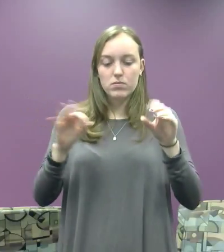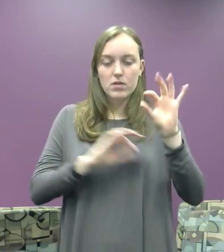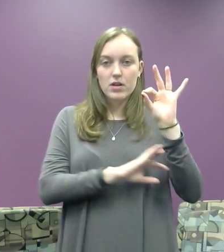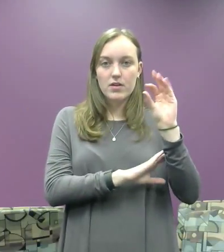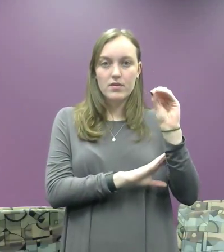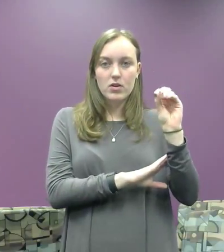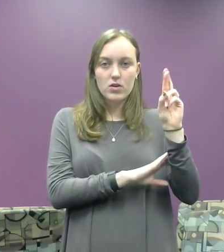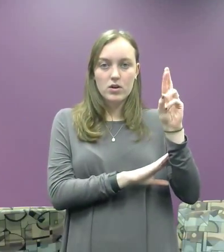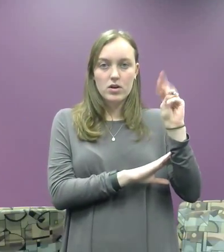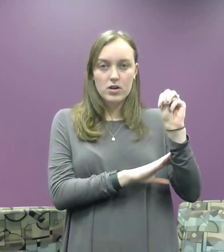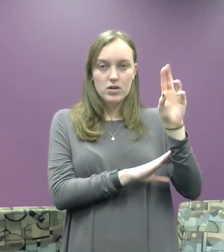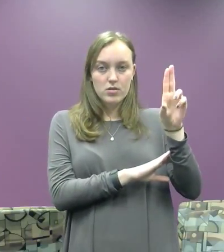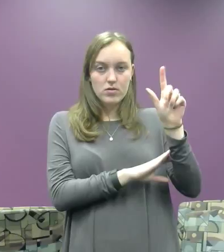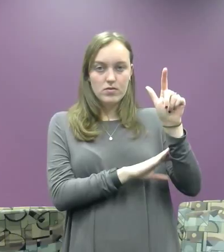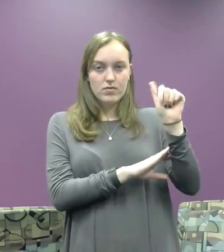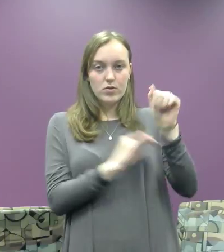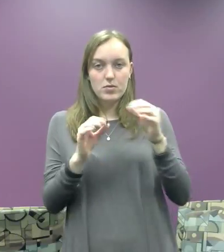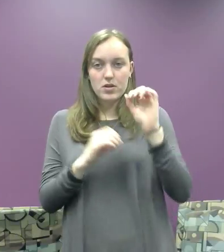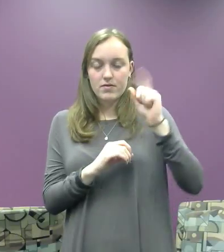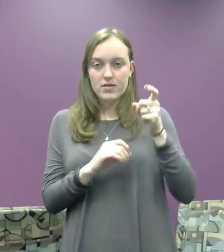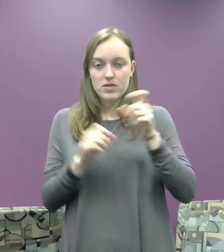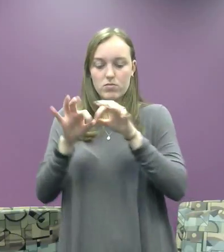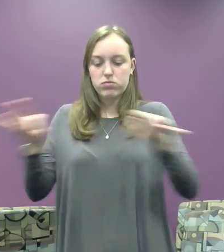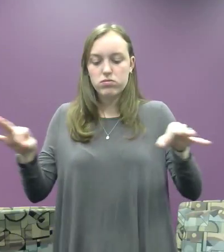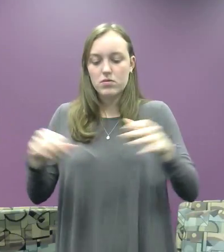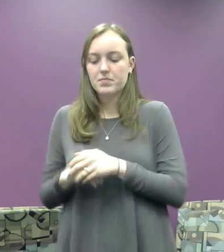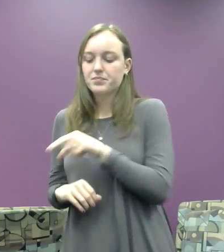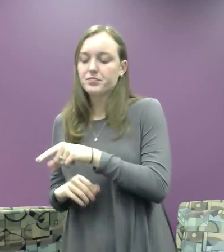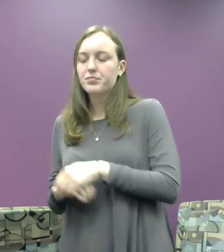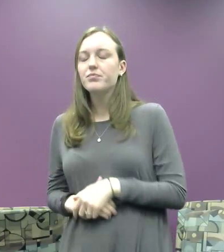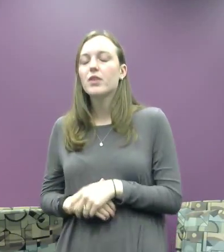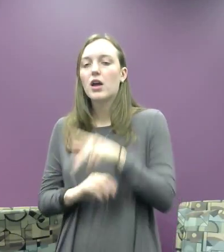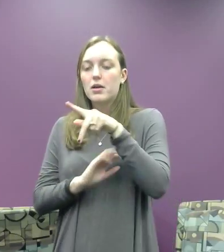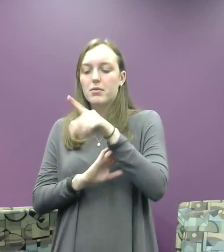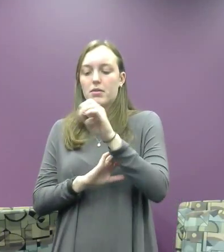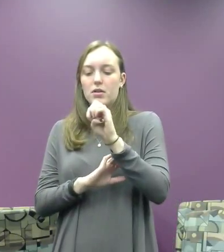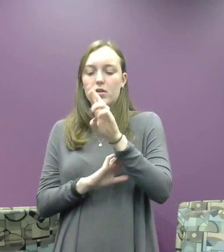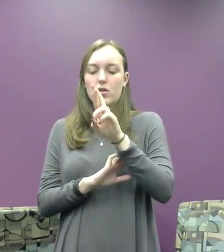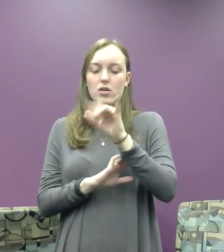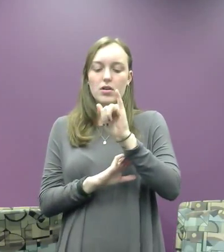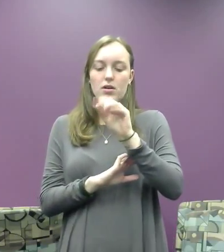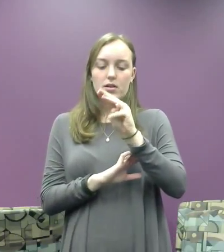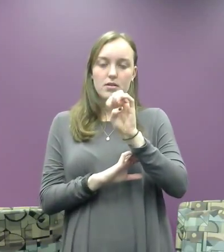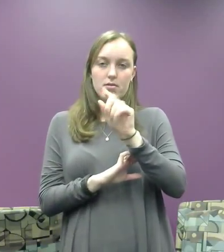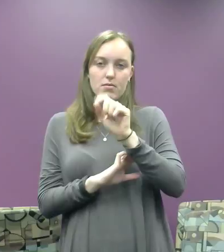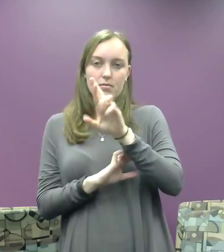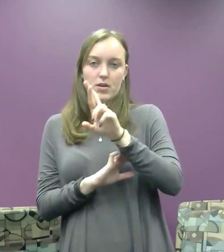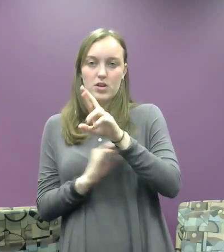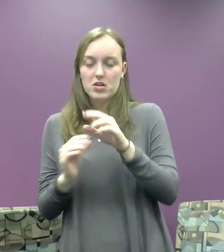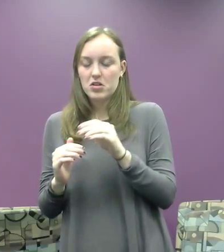we're dealing with perimeter, usually we use the letter P for perimeter, and the perimeter should be found